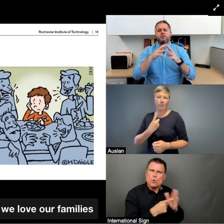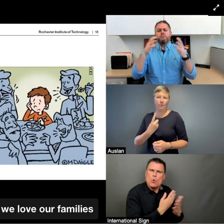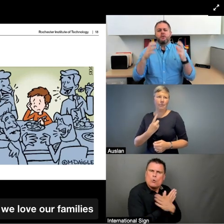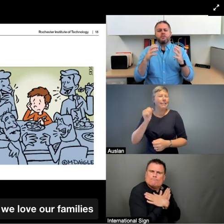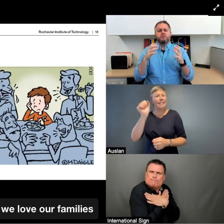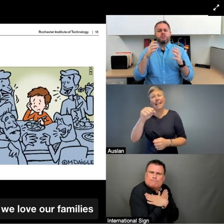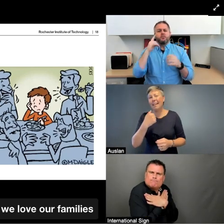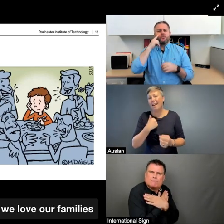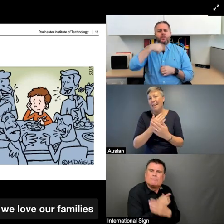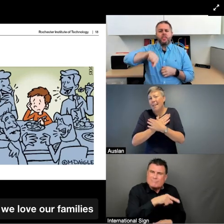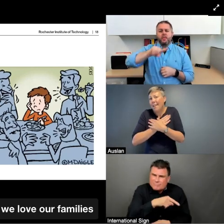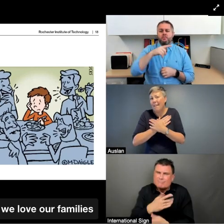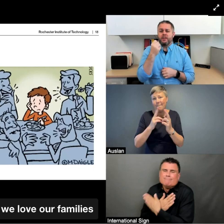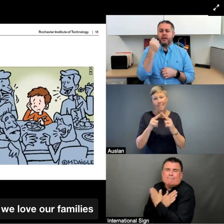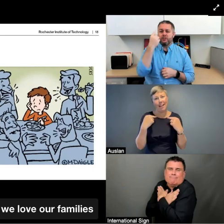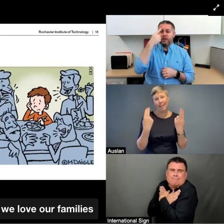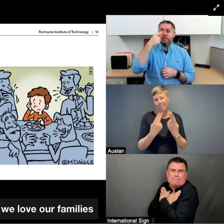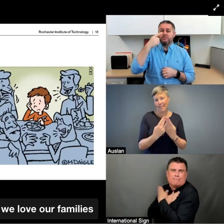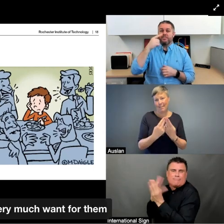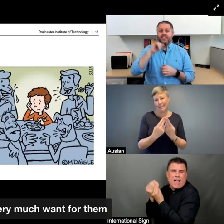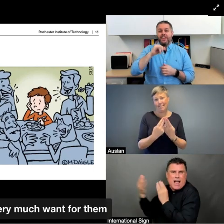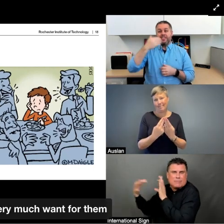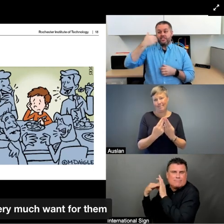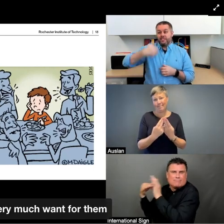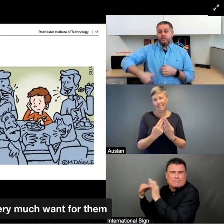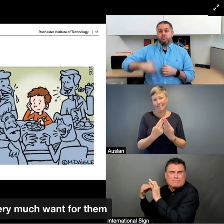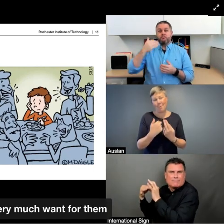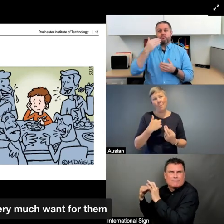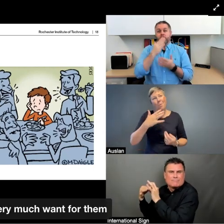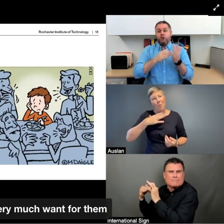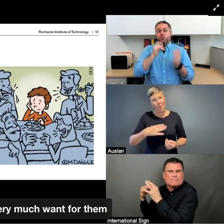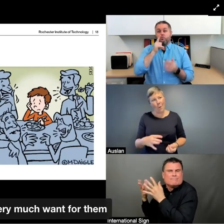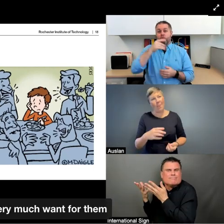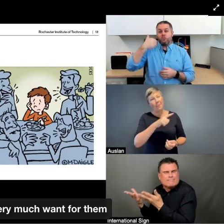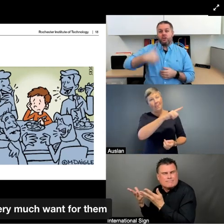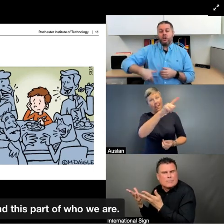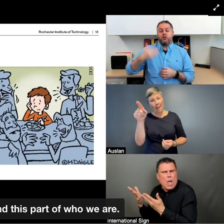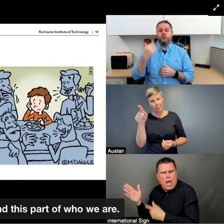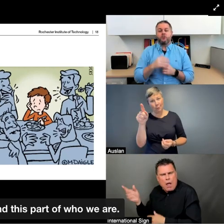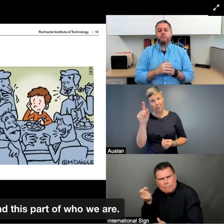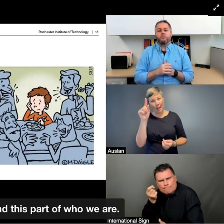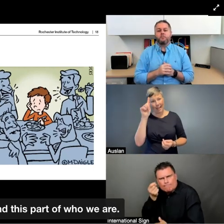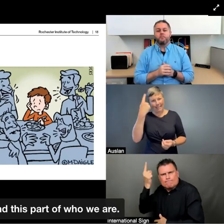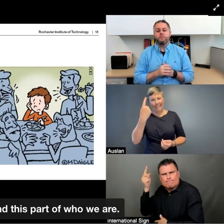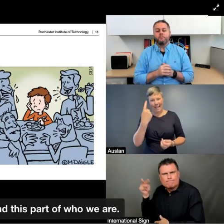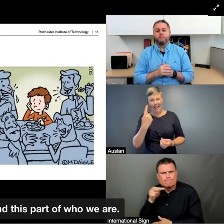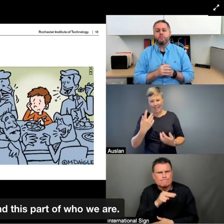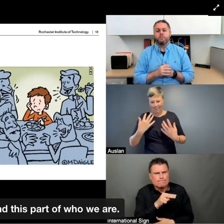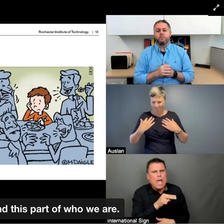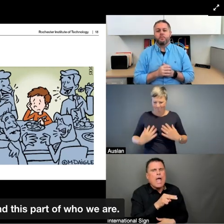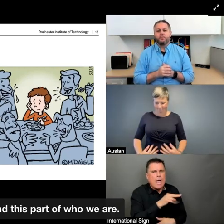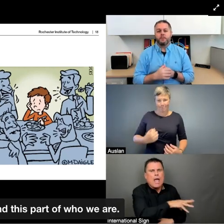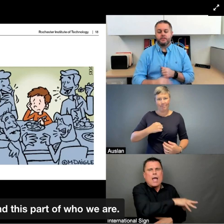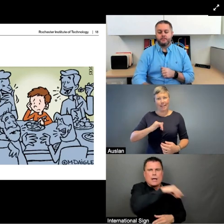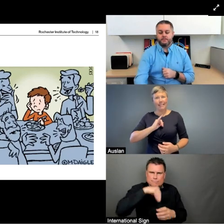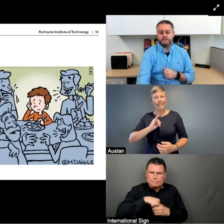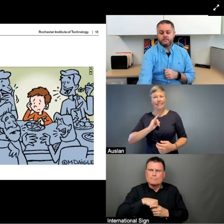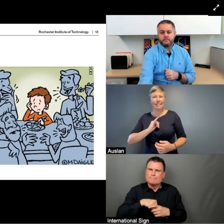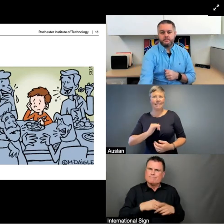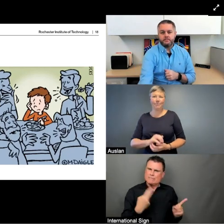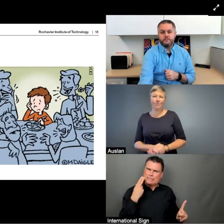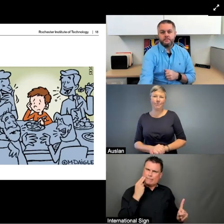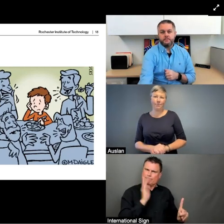Again, we love our families, and we very much want for them to understand this part of who we are.